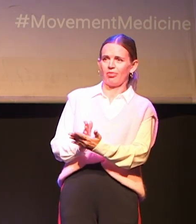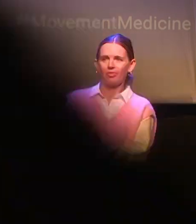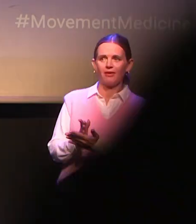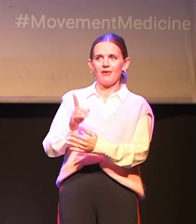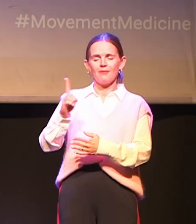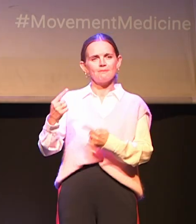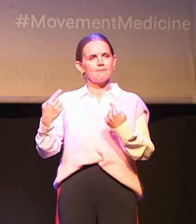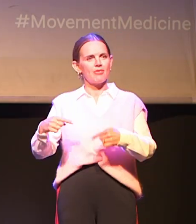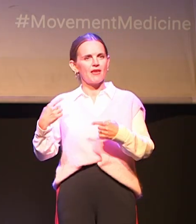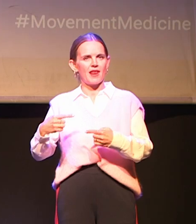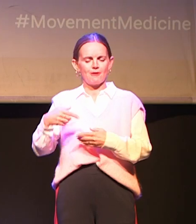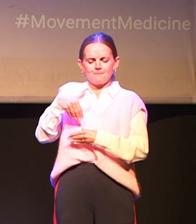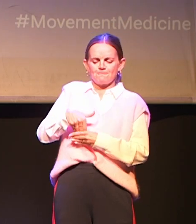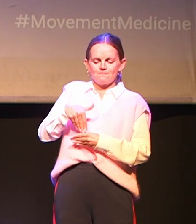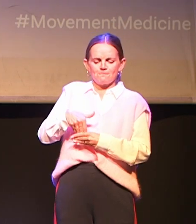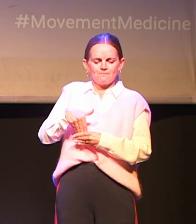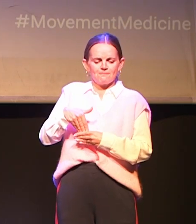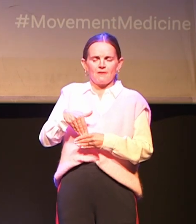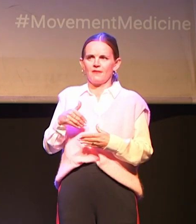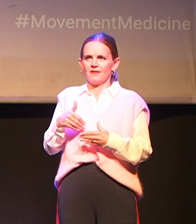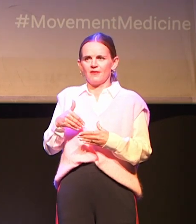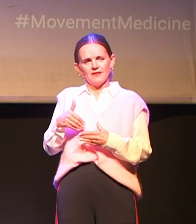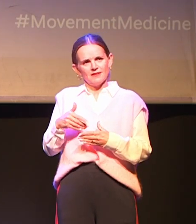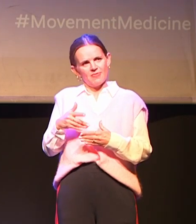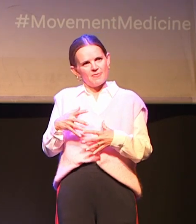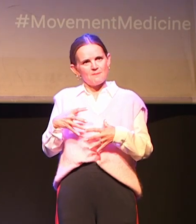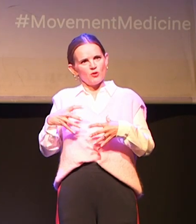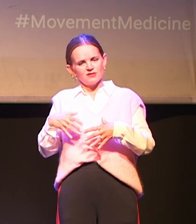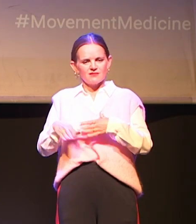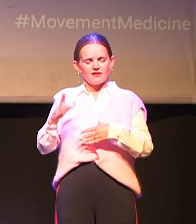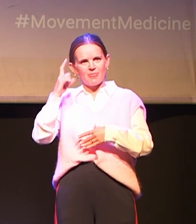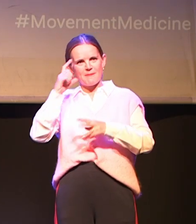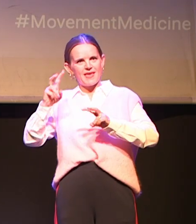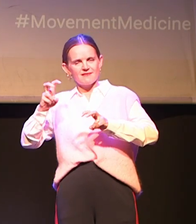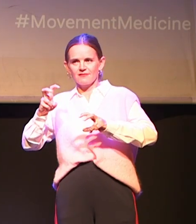amok on Earth. And